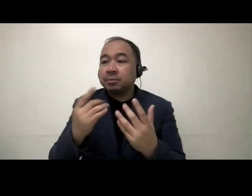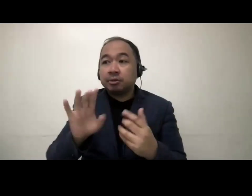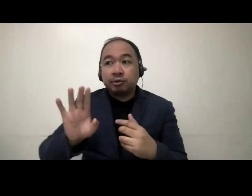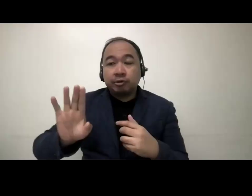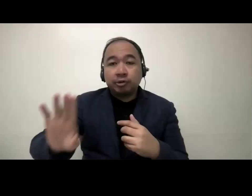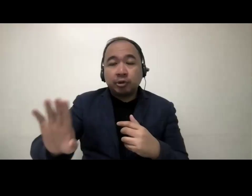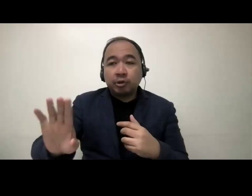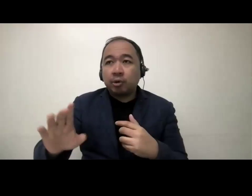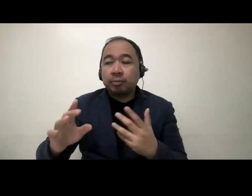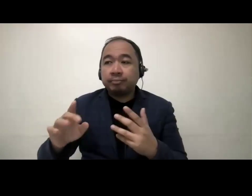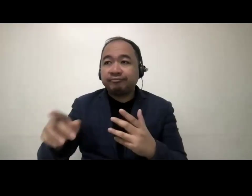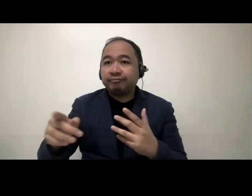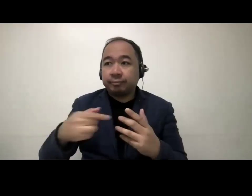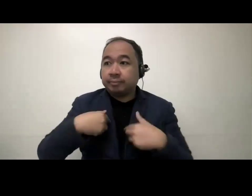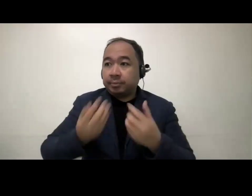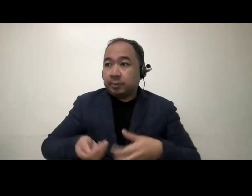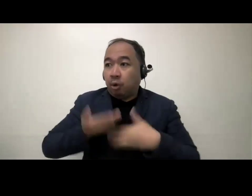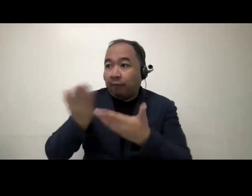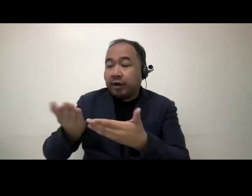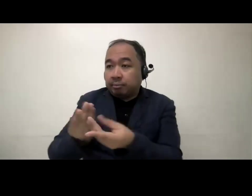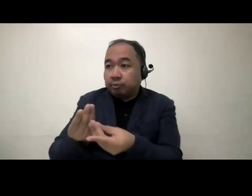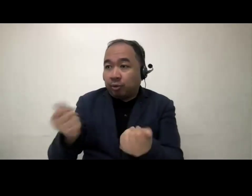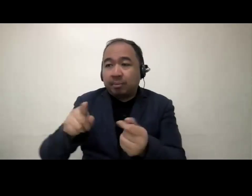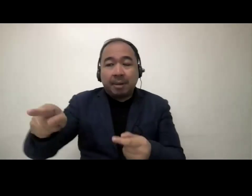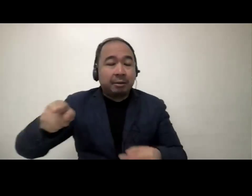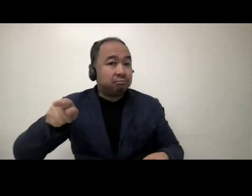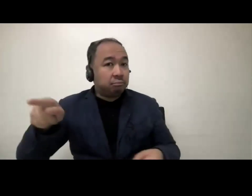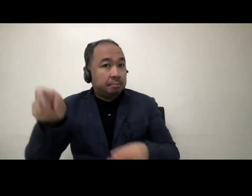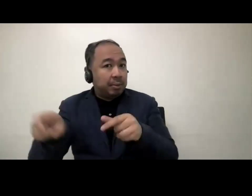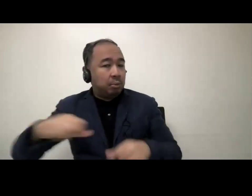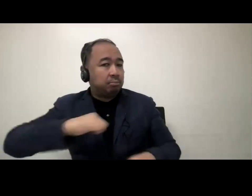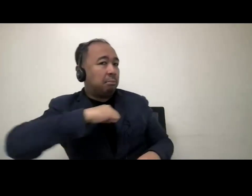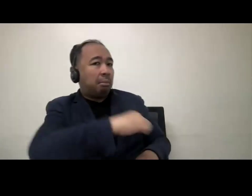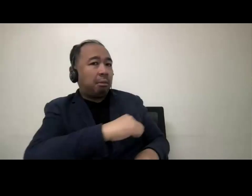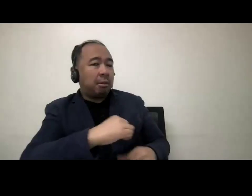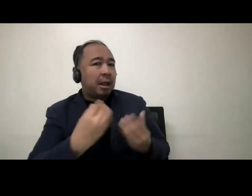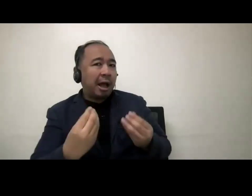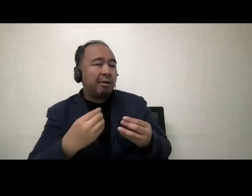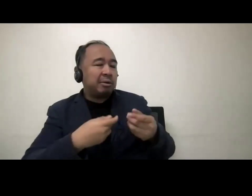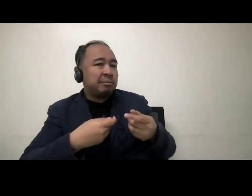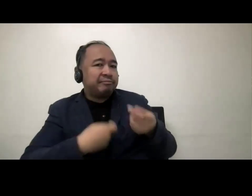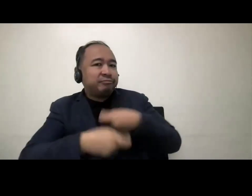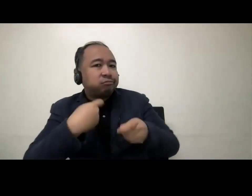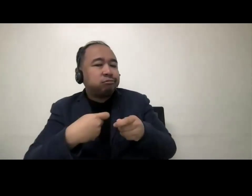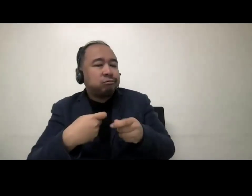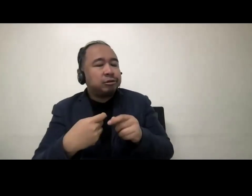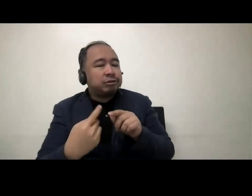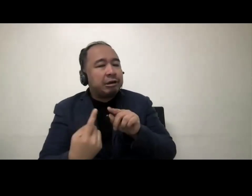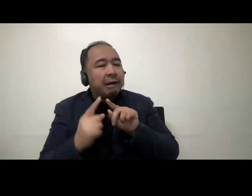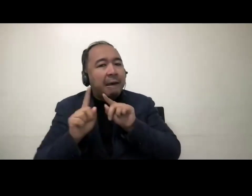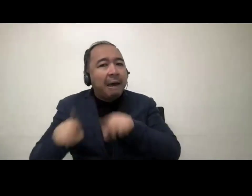redress action plan and thinking about, well, how are we going to, move forward in a way that addresses